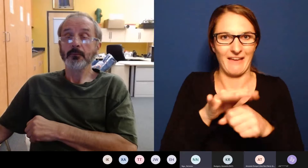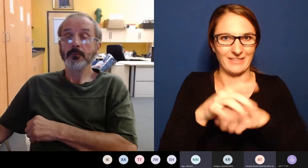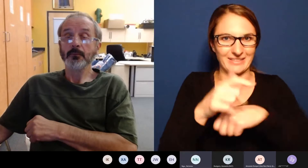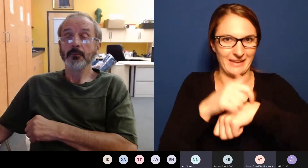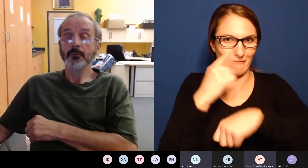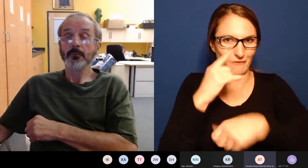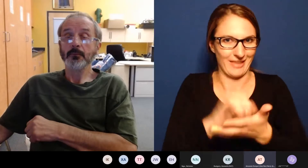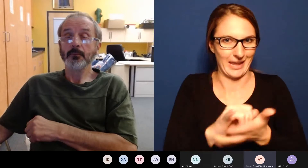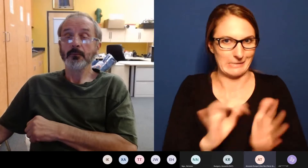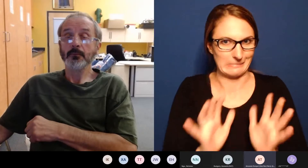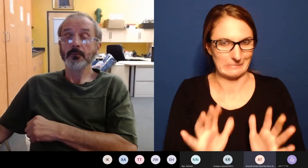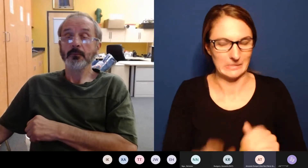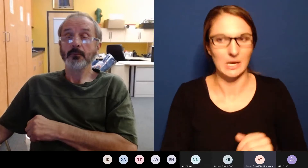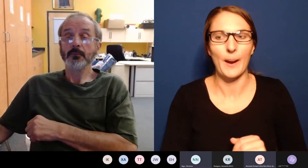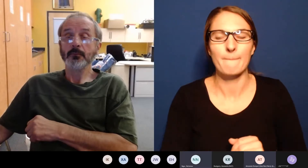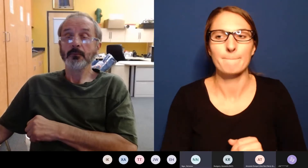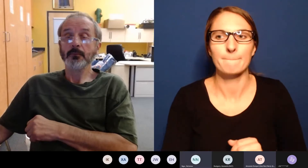time.